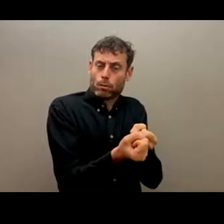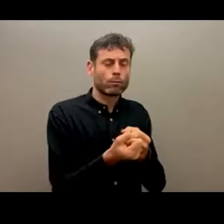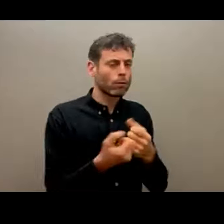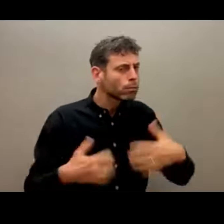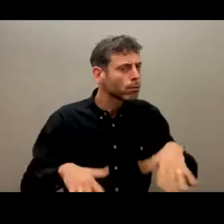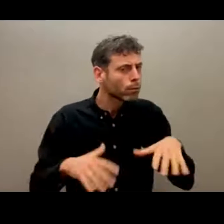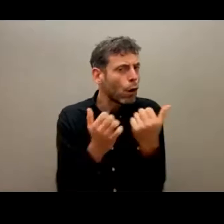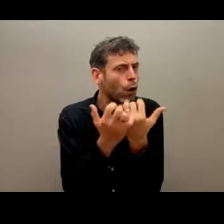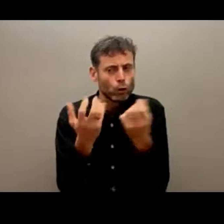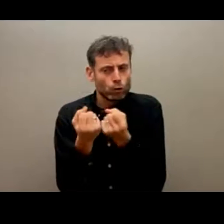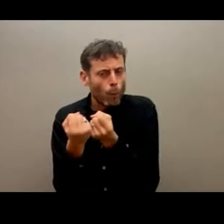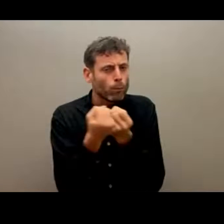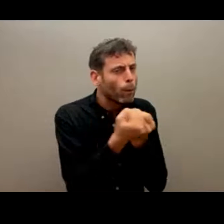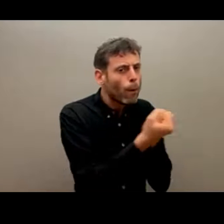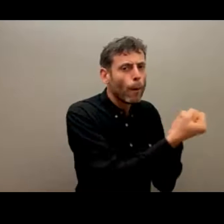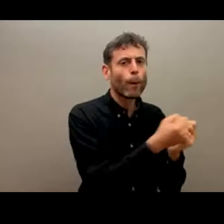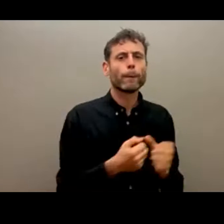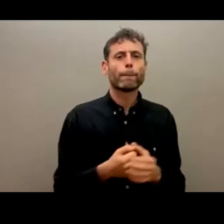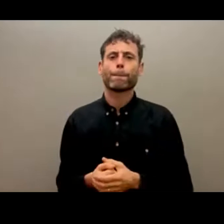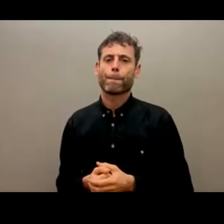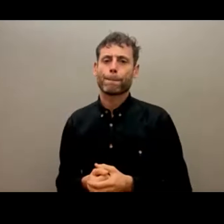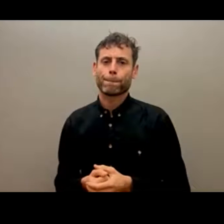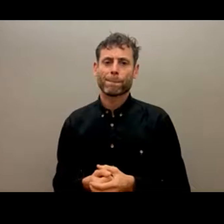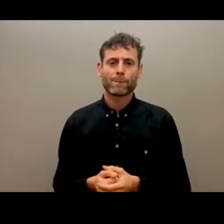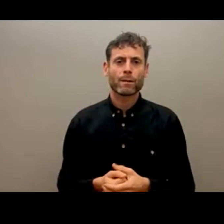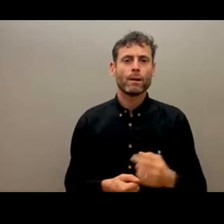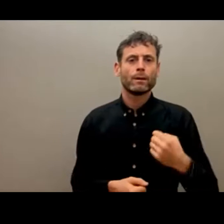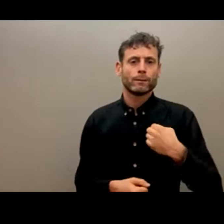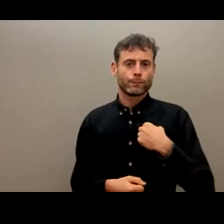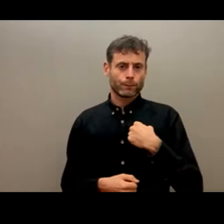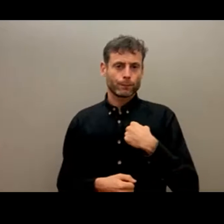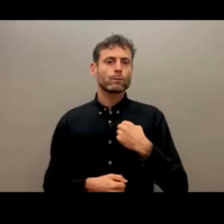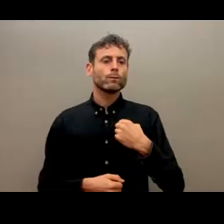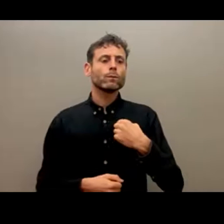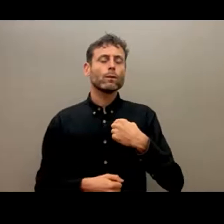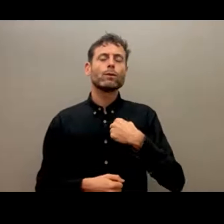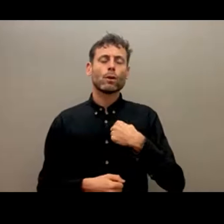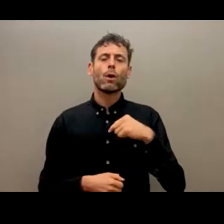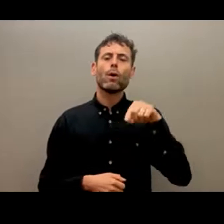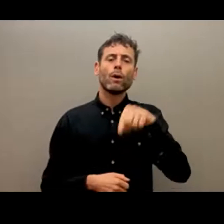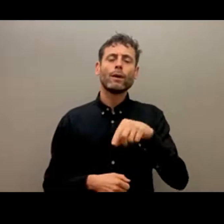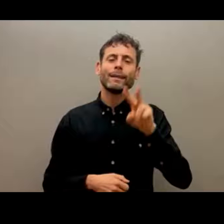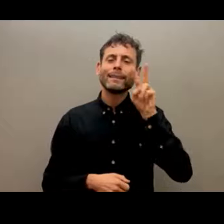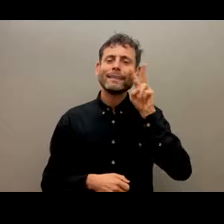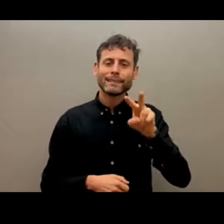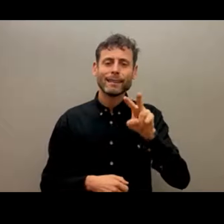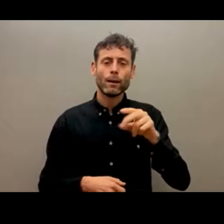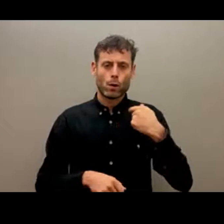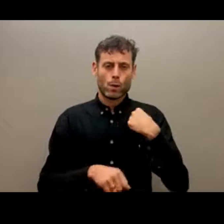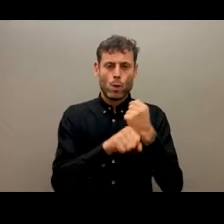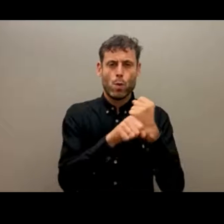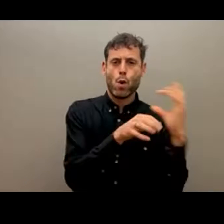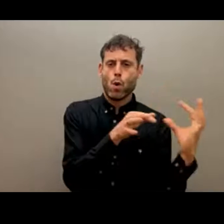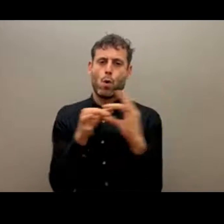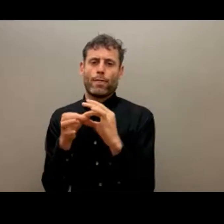and pushing the sector, and also then Irish Aid, the official cooperation programme of the Irish government, to reflect